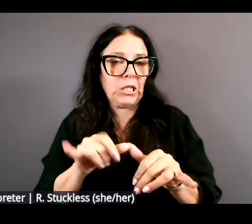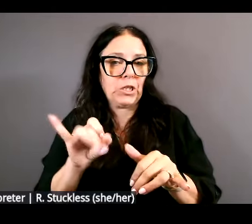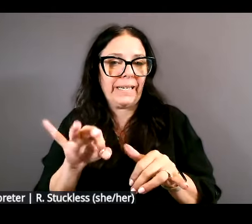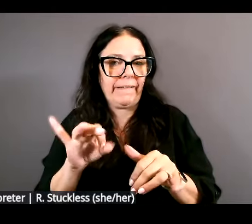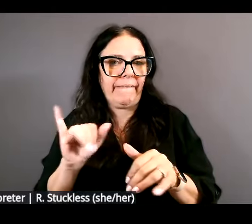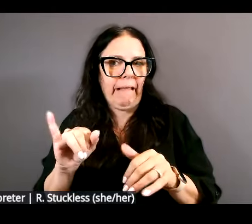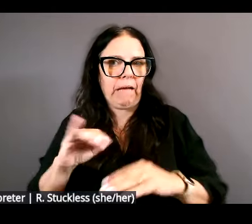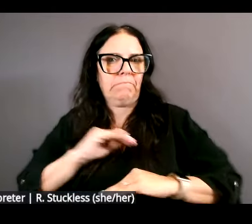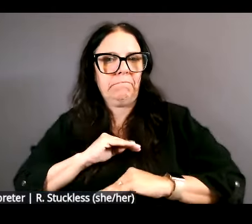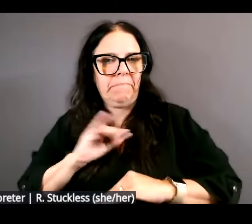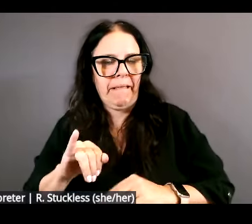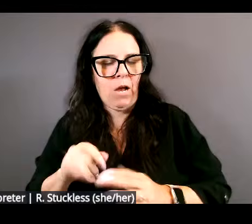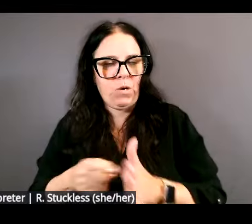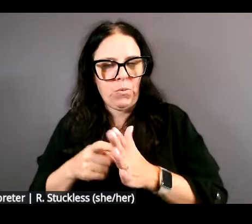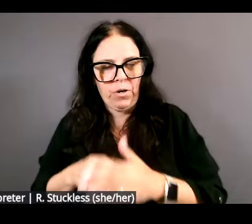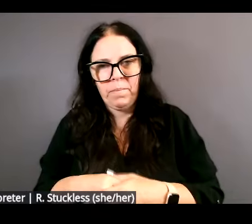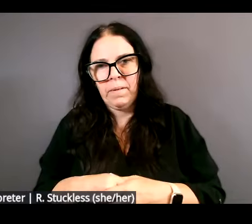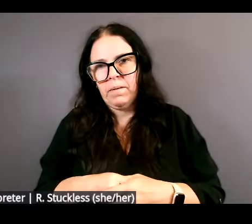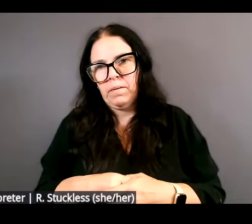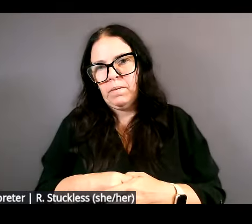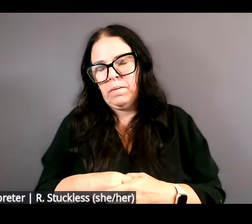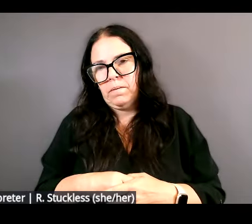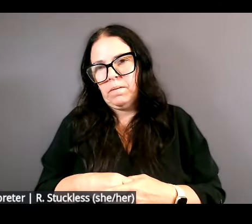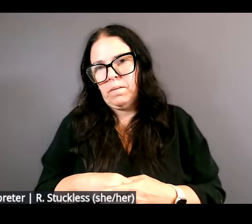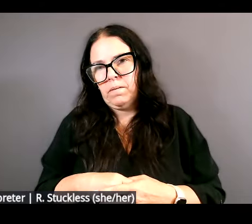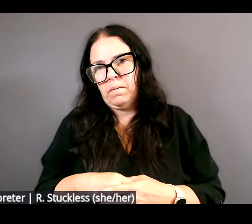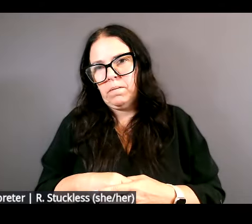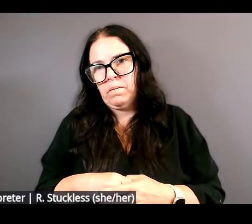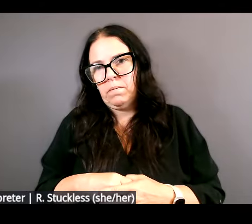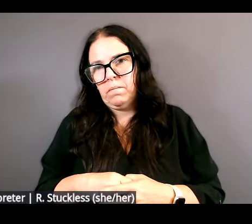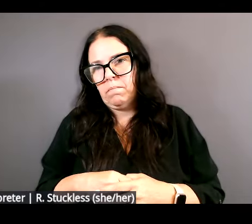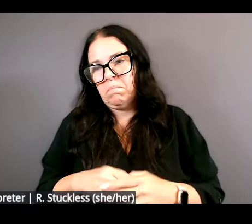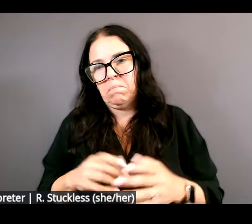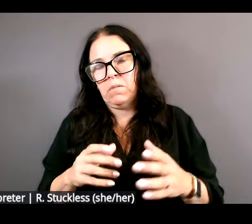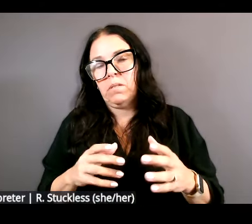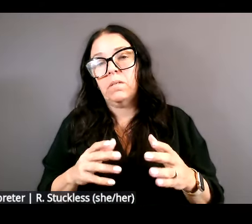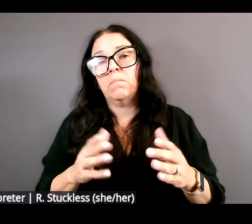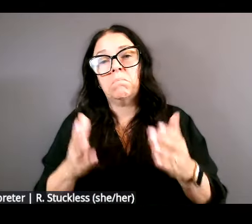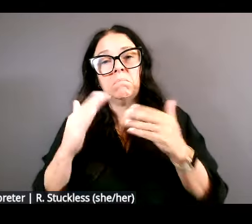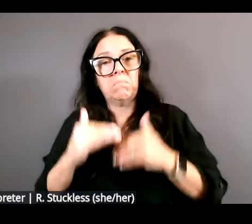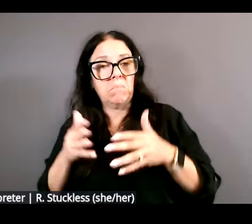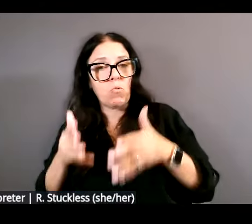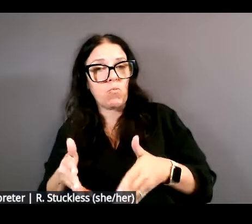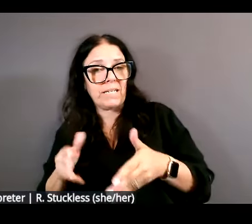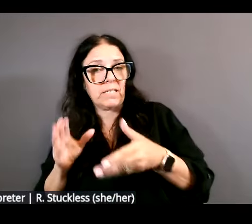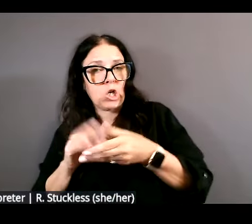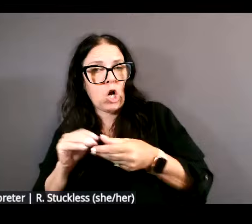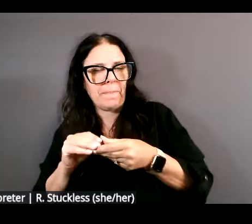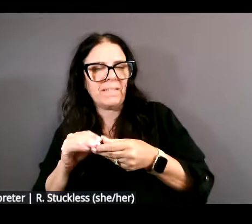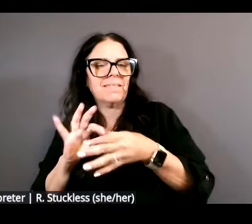is fulfilled. And then the rest I have on the circulator challenge, so I can withhold my.